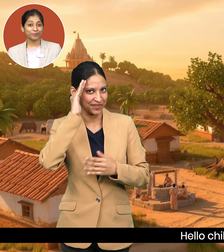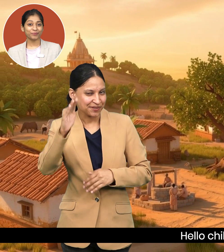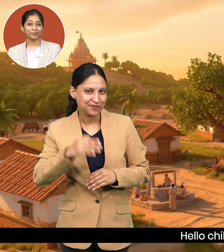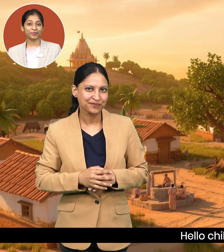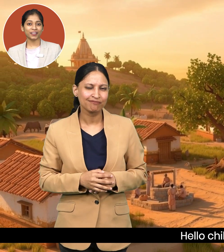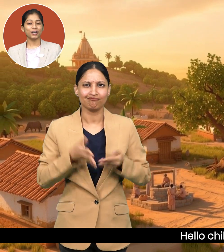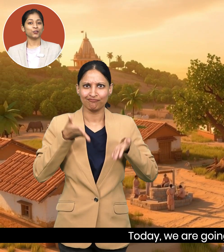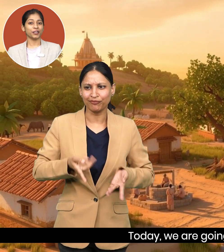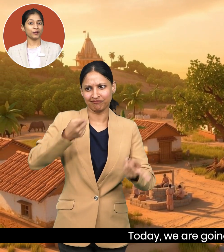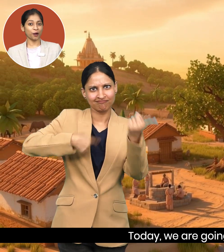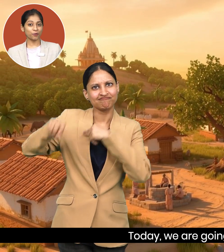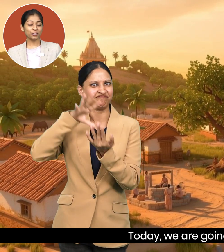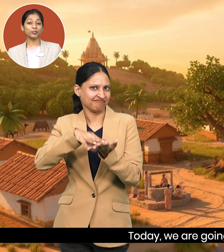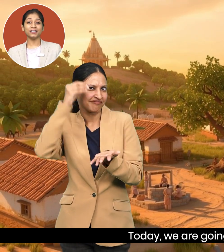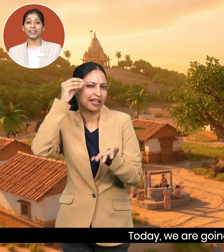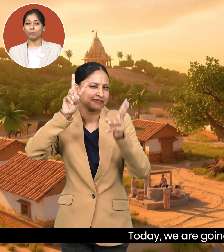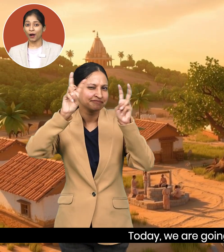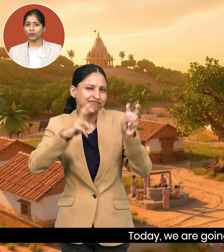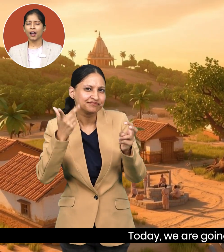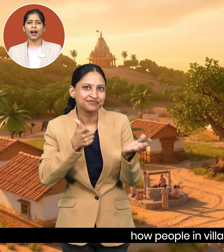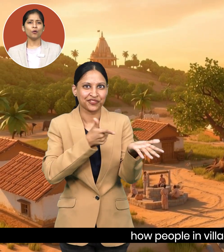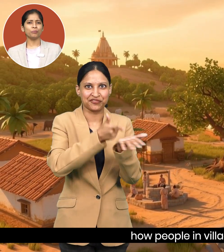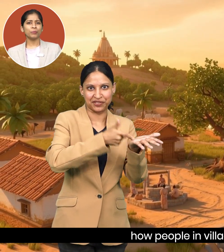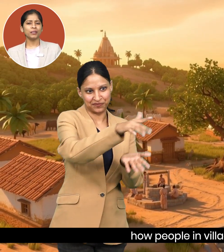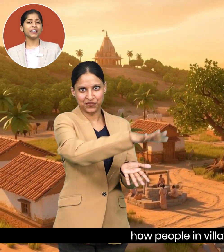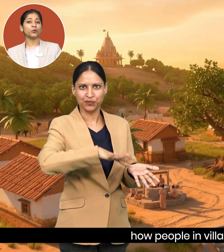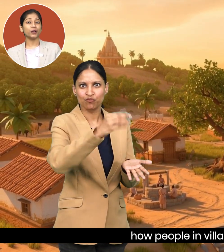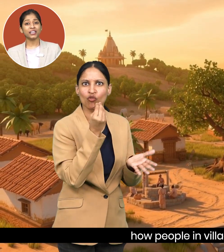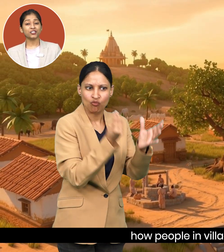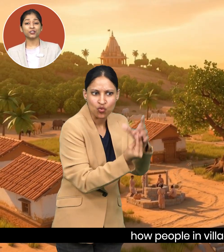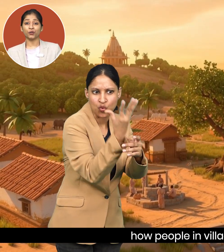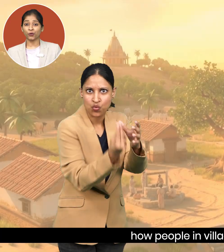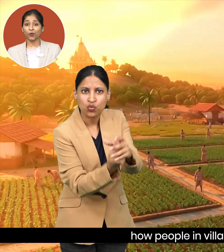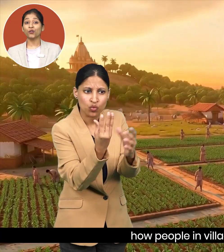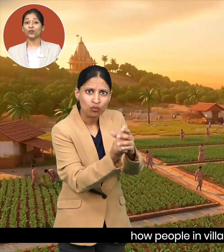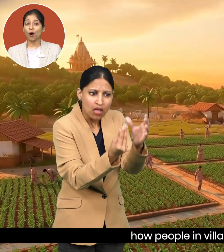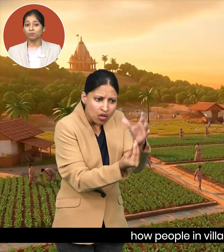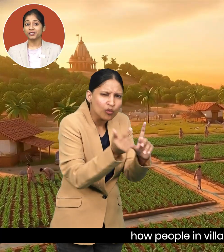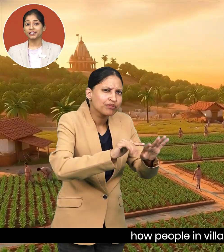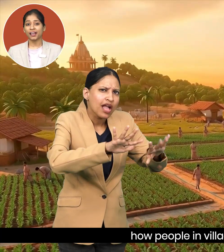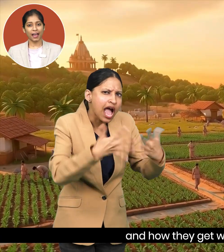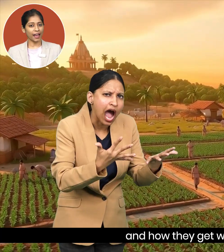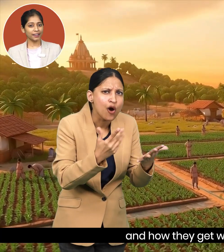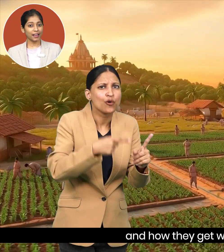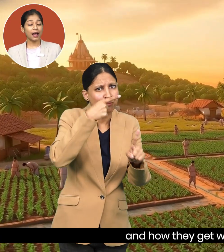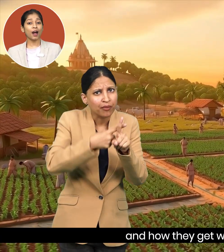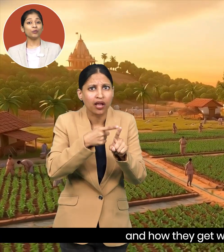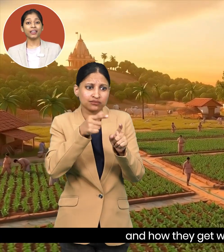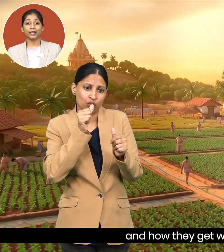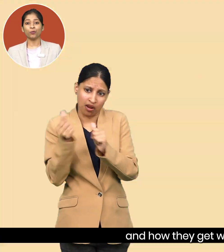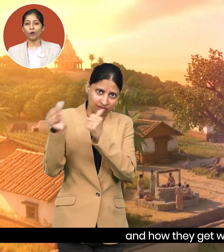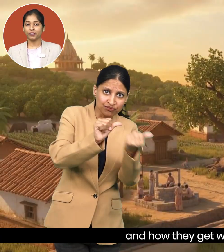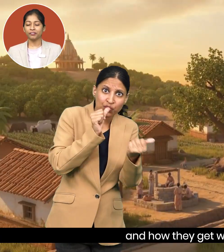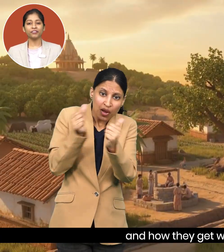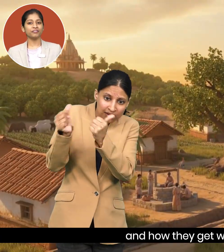children. Today we are going to learn about how people in villages grow crops and how